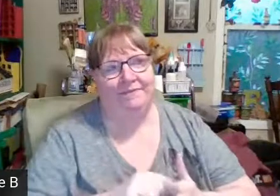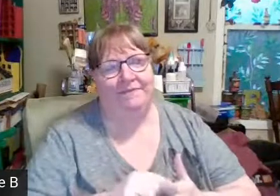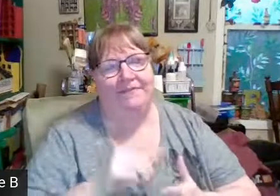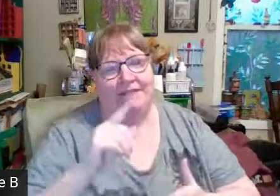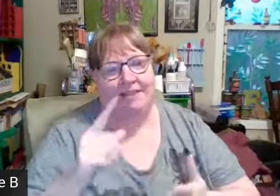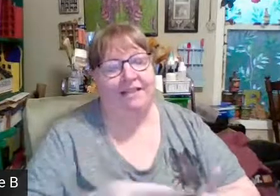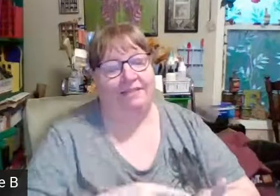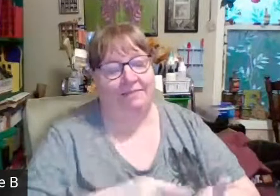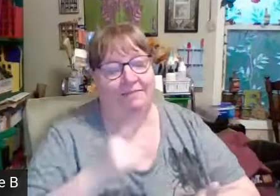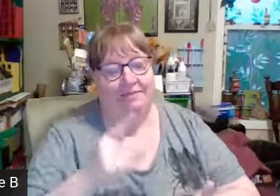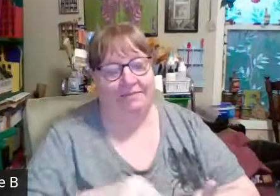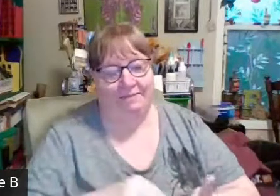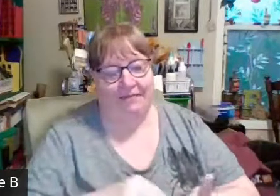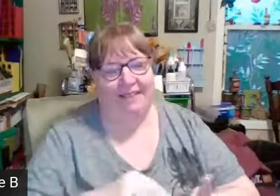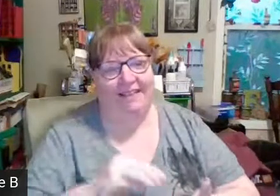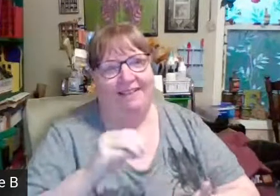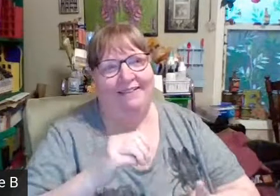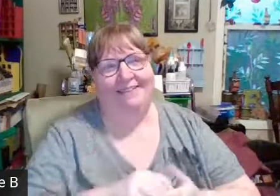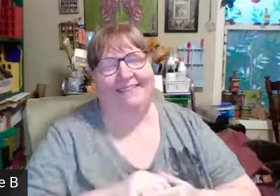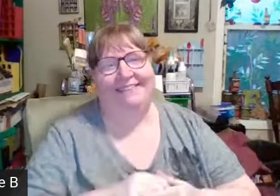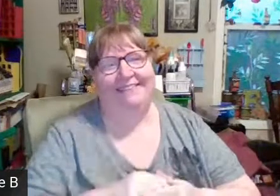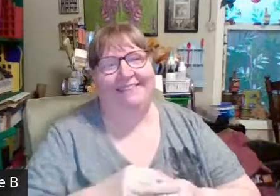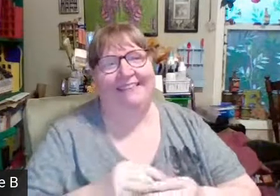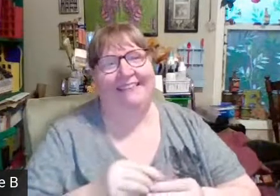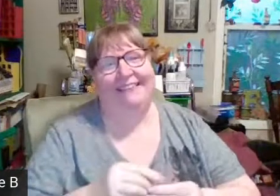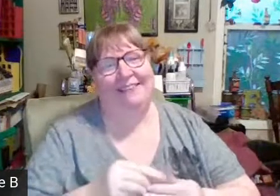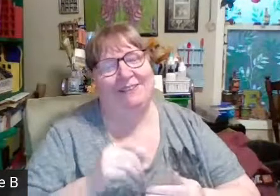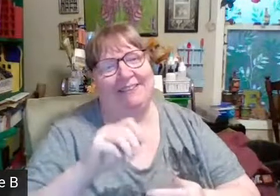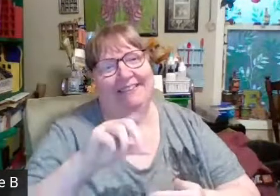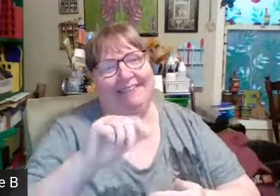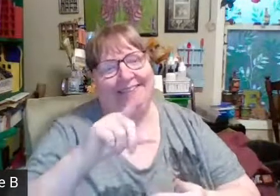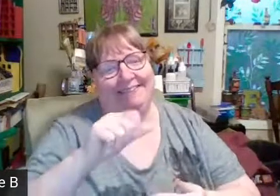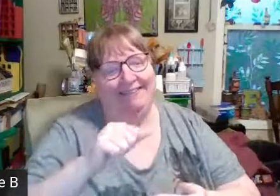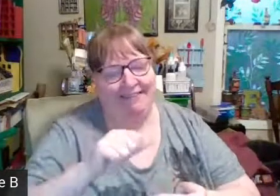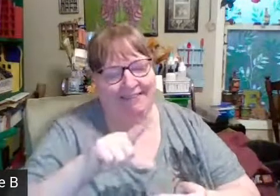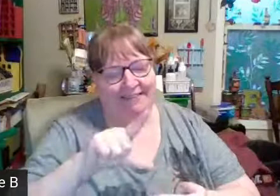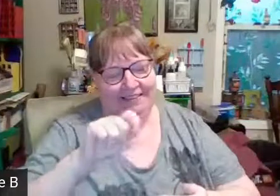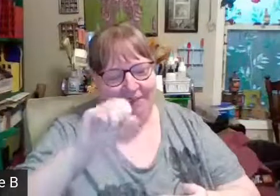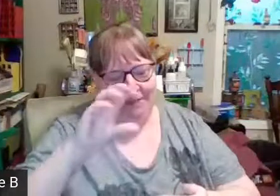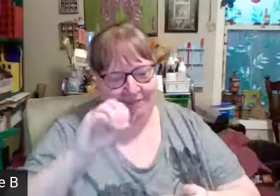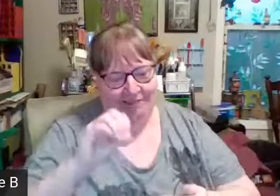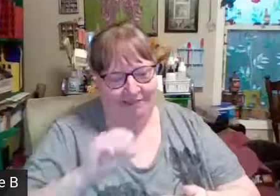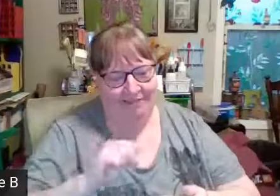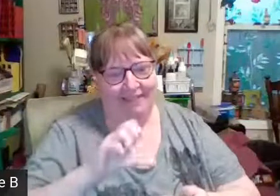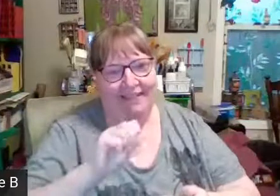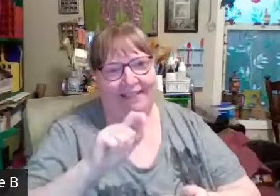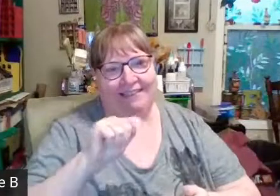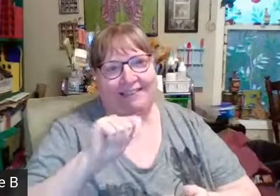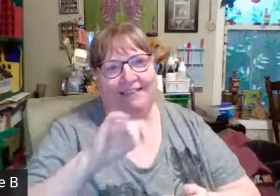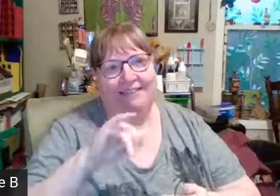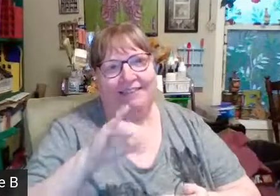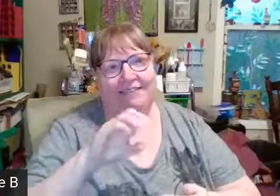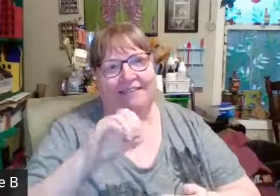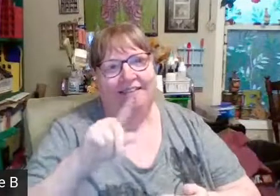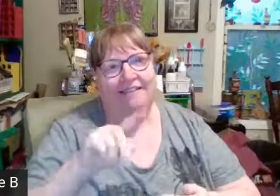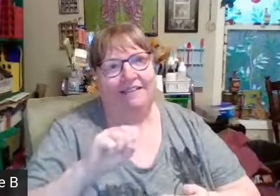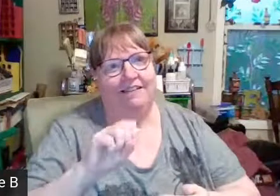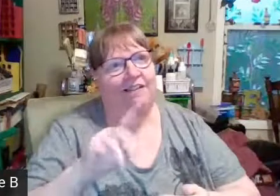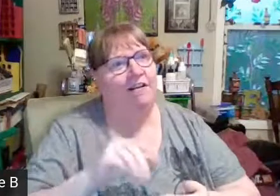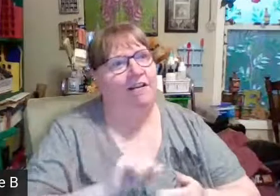so I'm almost wiped out of glue sticks. But that doesn't mean I won't get more. I'm just, you know. But, and then